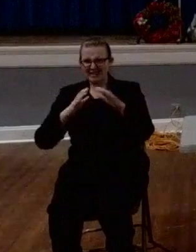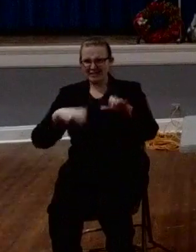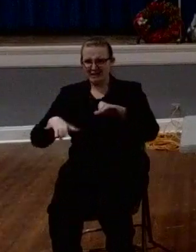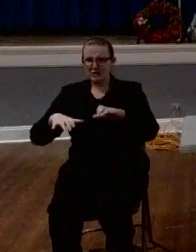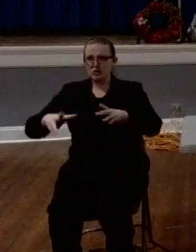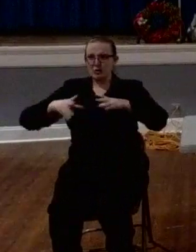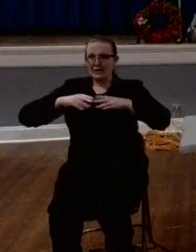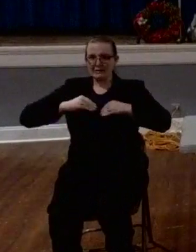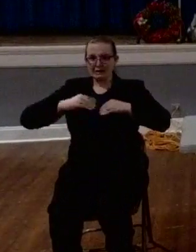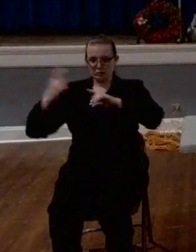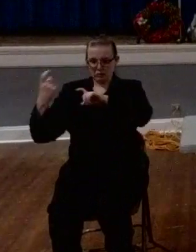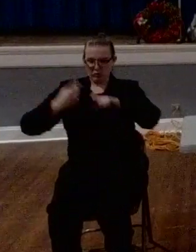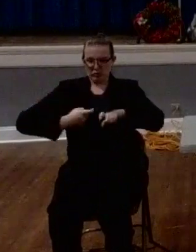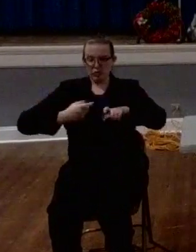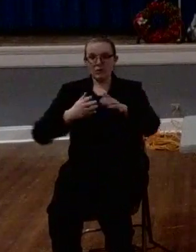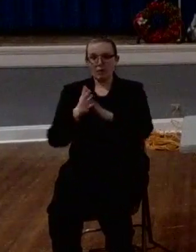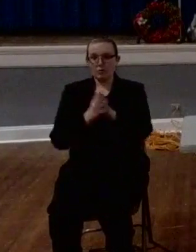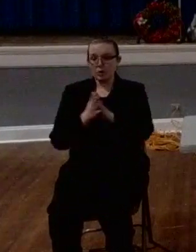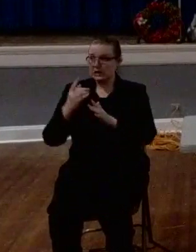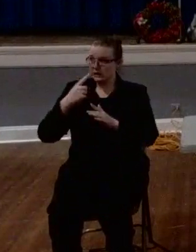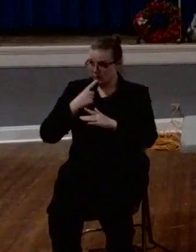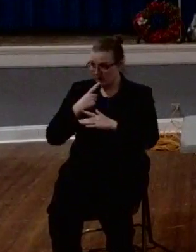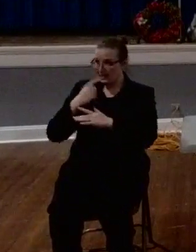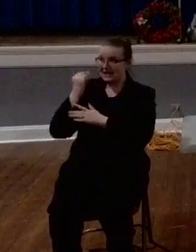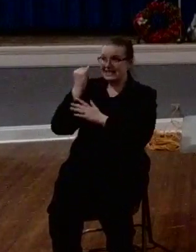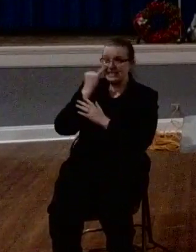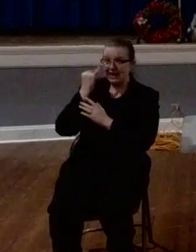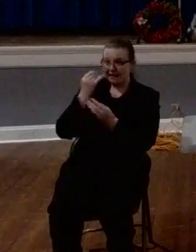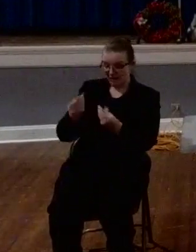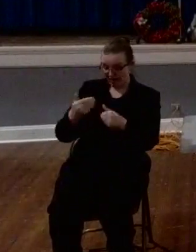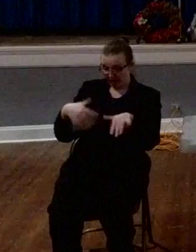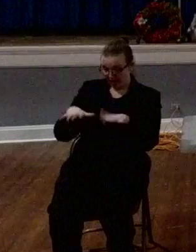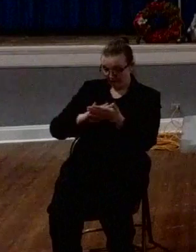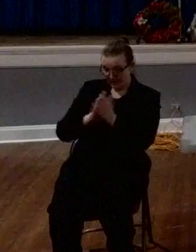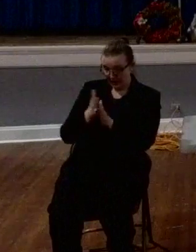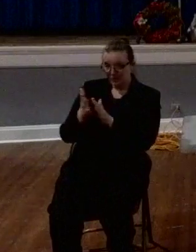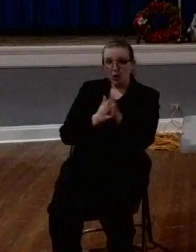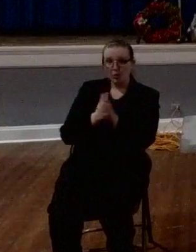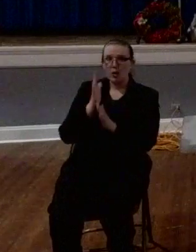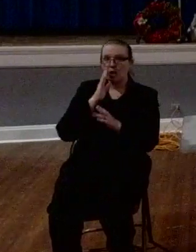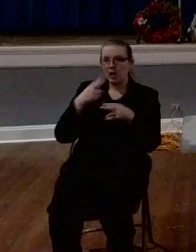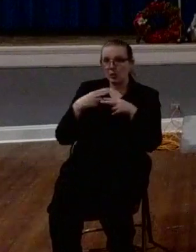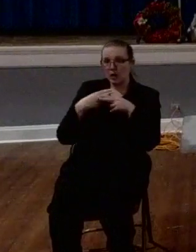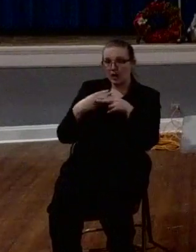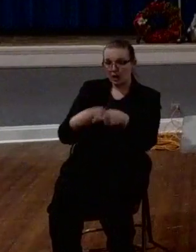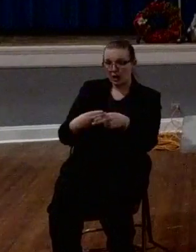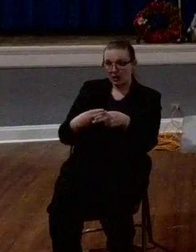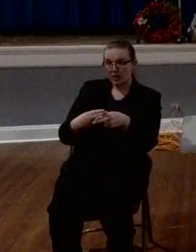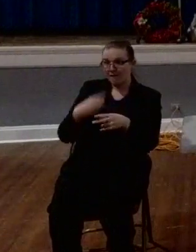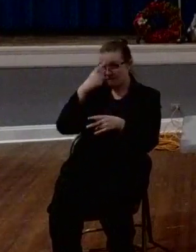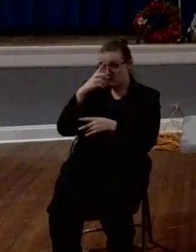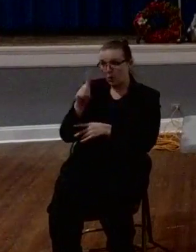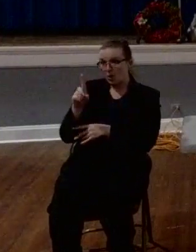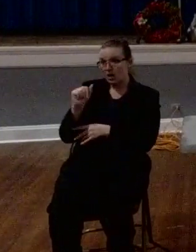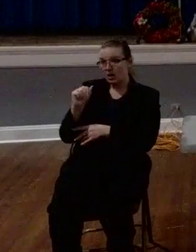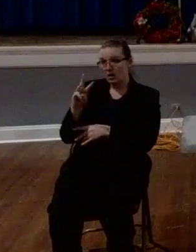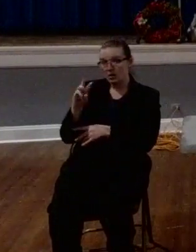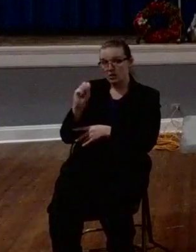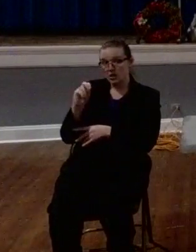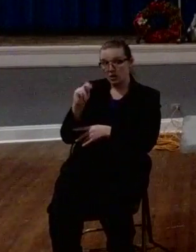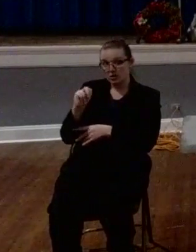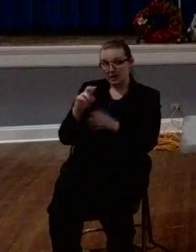donation of the park, he said, if the land becomes a park, it will be named for the Dawson family.